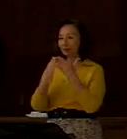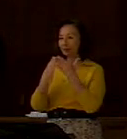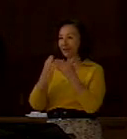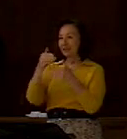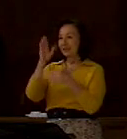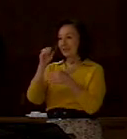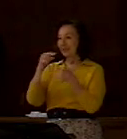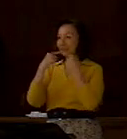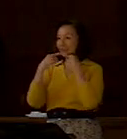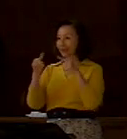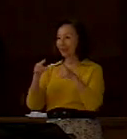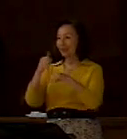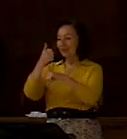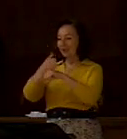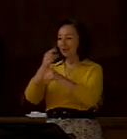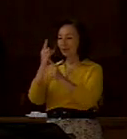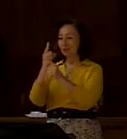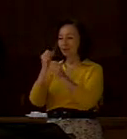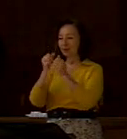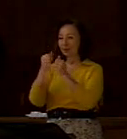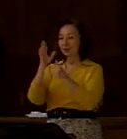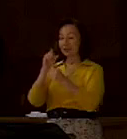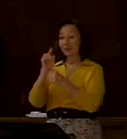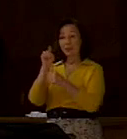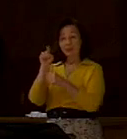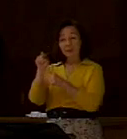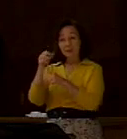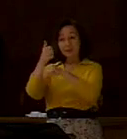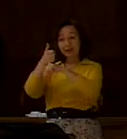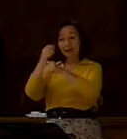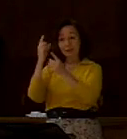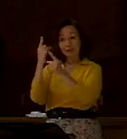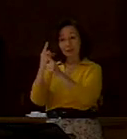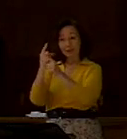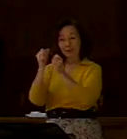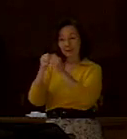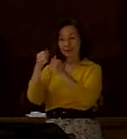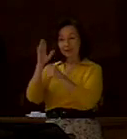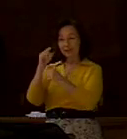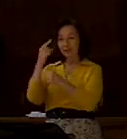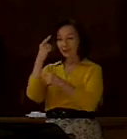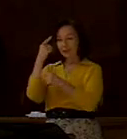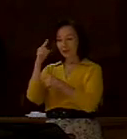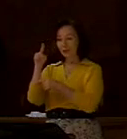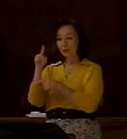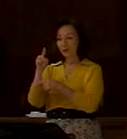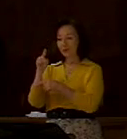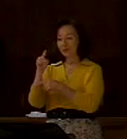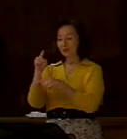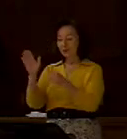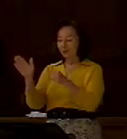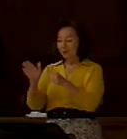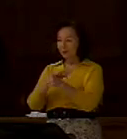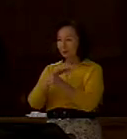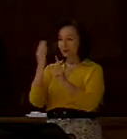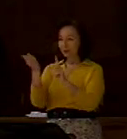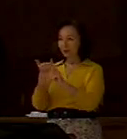God. Are you set right with God? Are you fully persuaded that you are